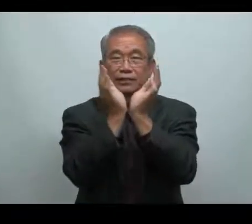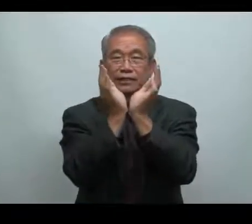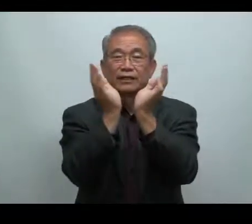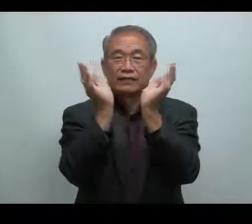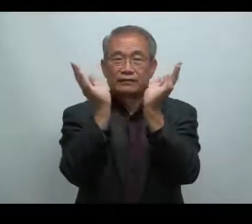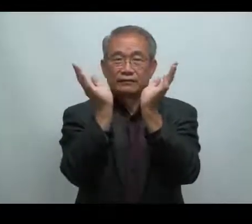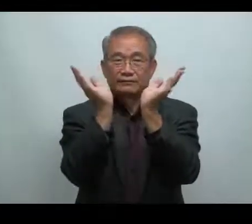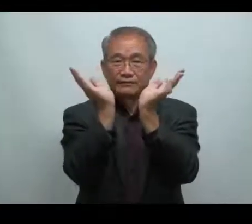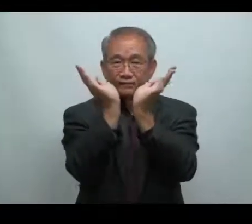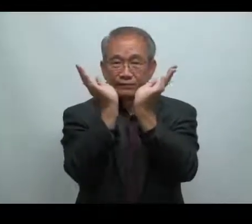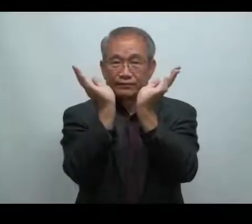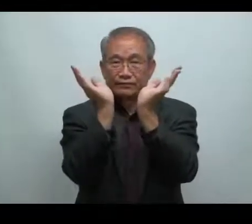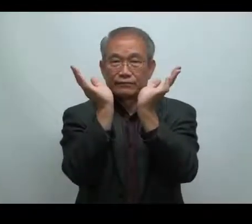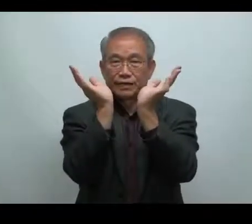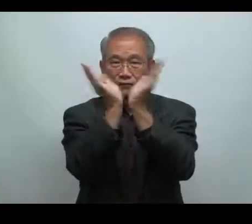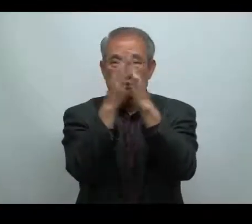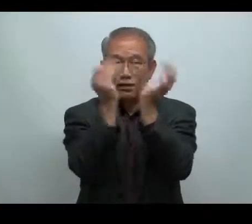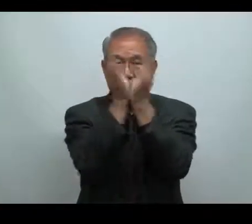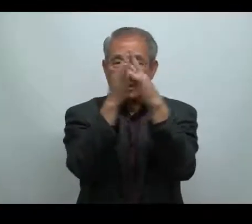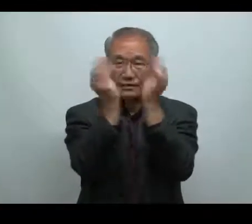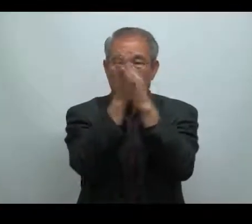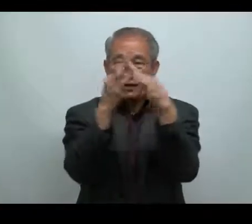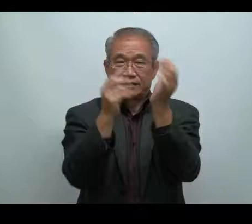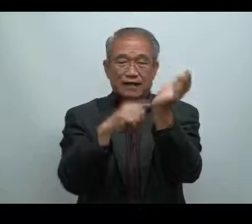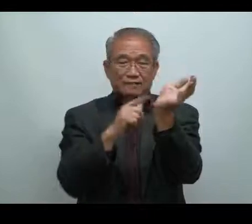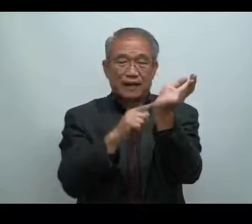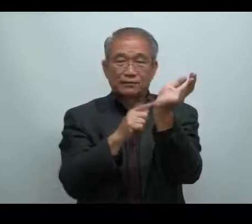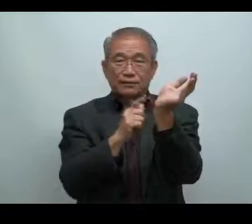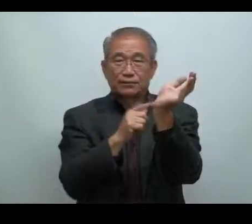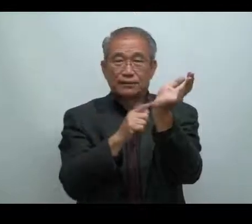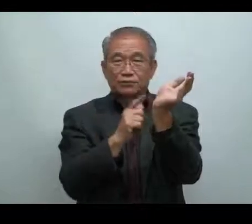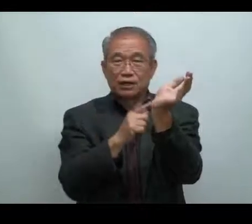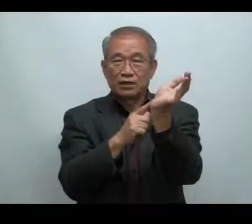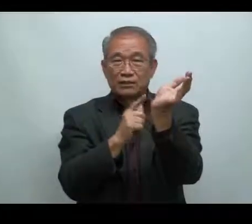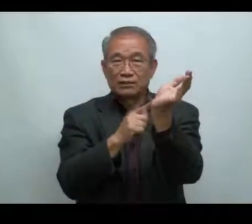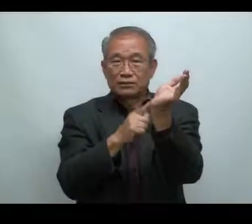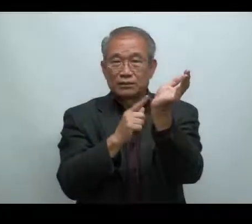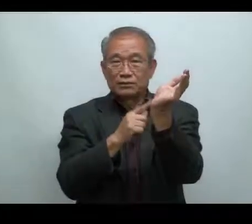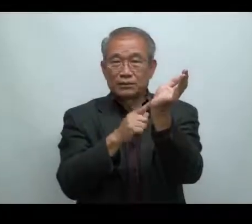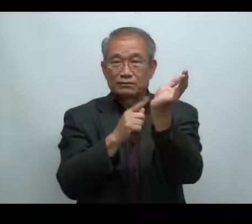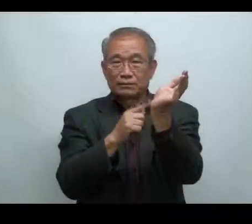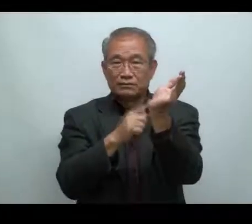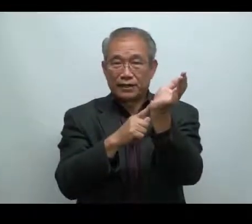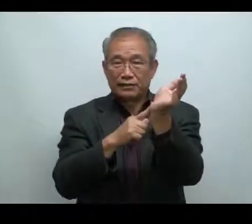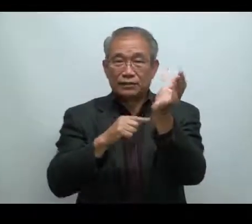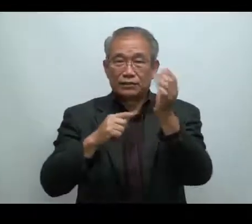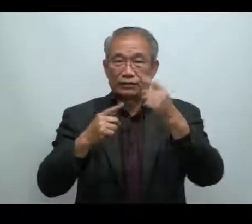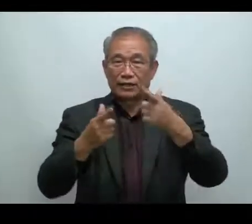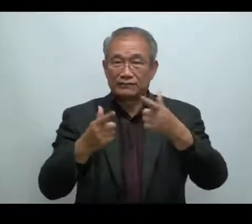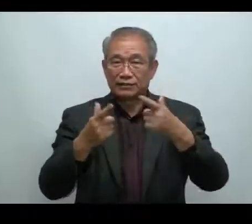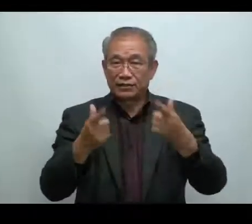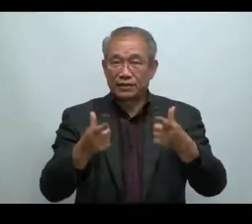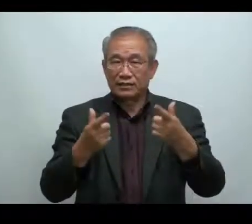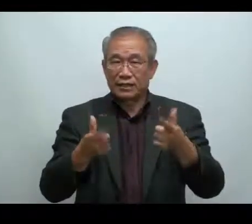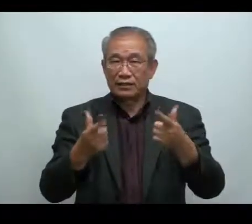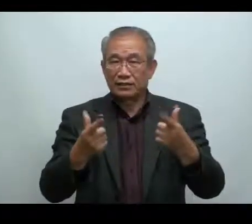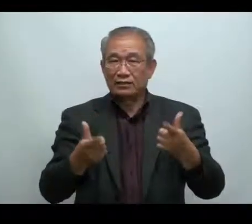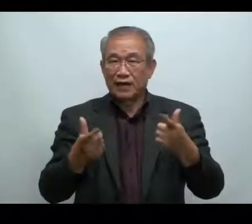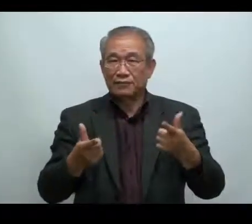prematurely the phonation process. At the same time, it will rupture your mucous membrane. So never sing like Louis